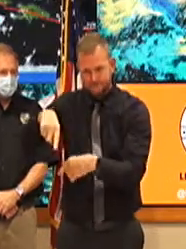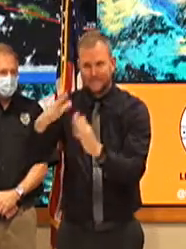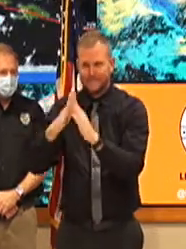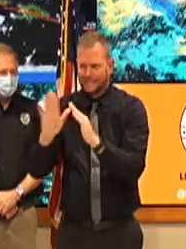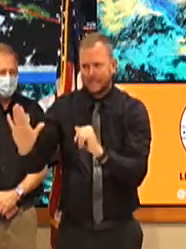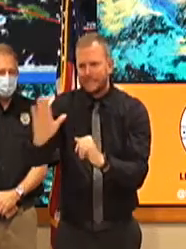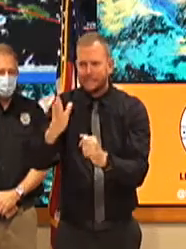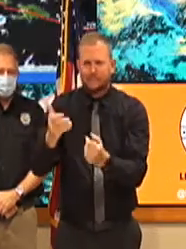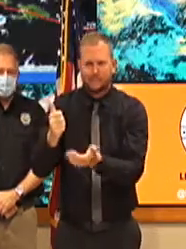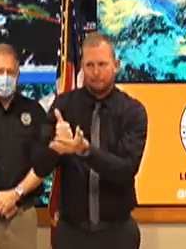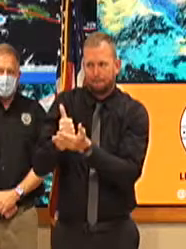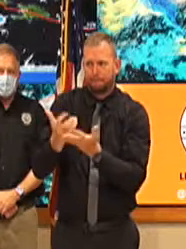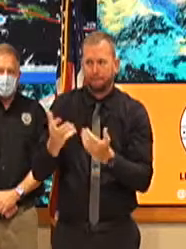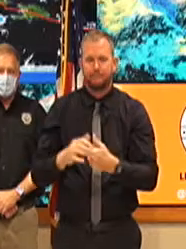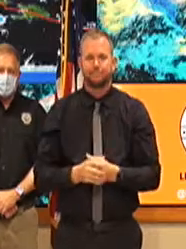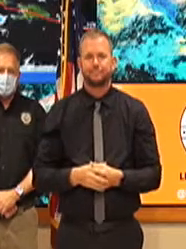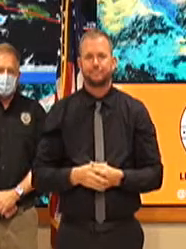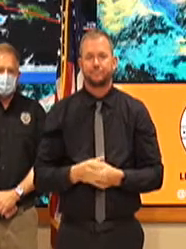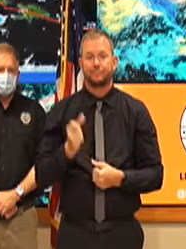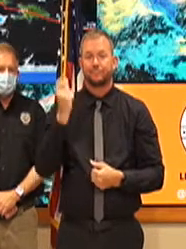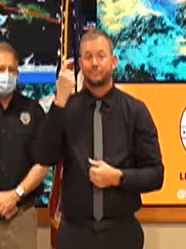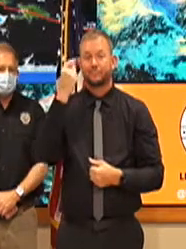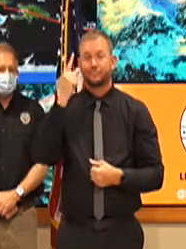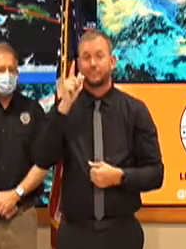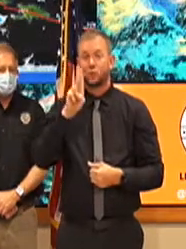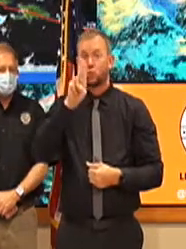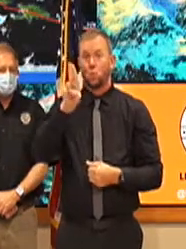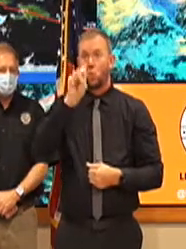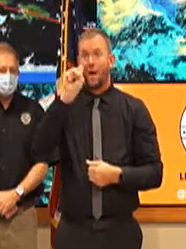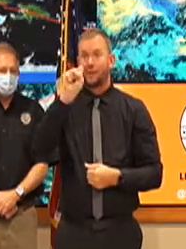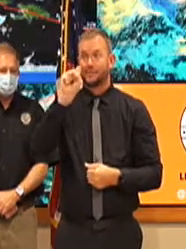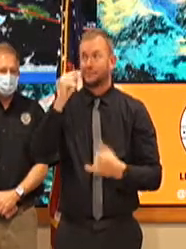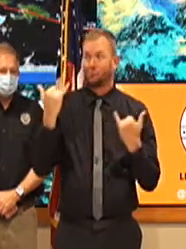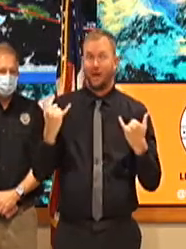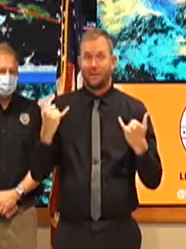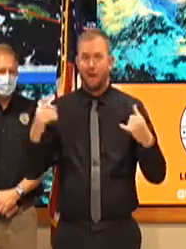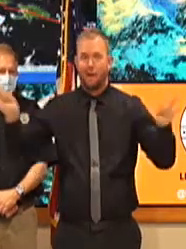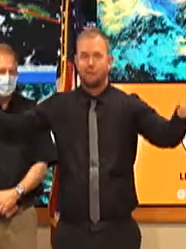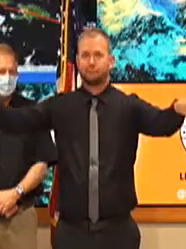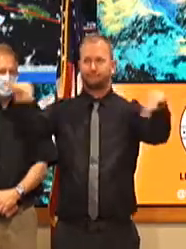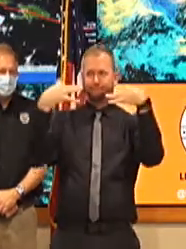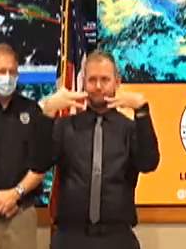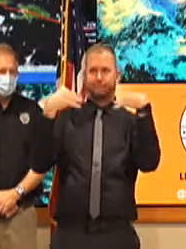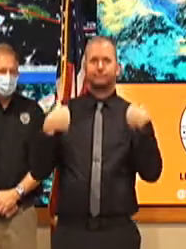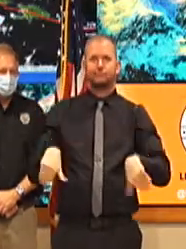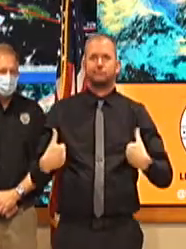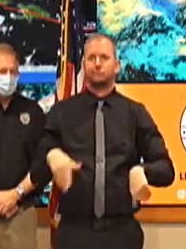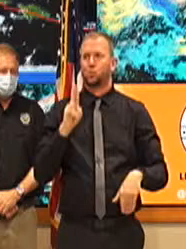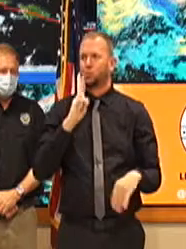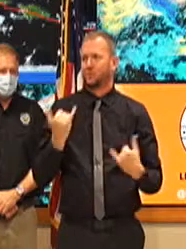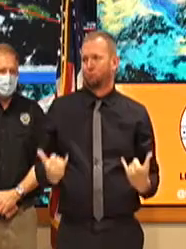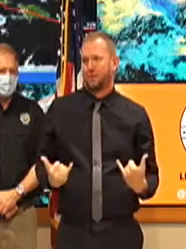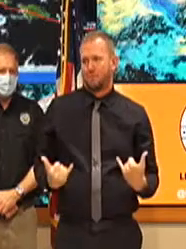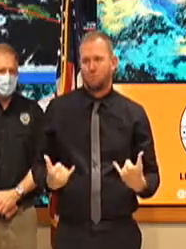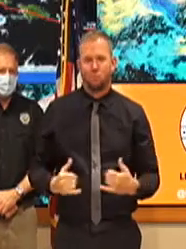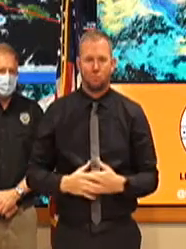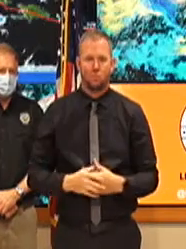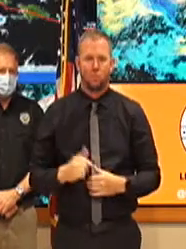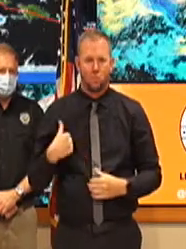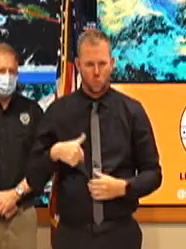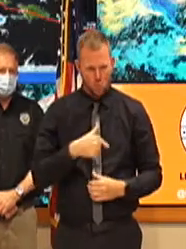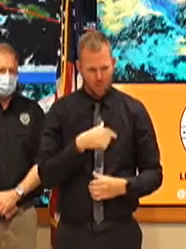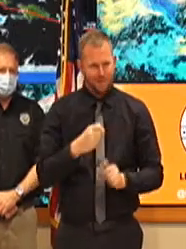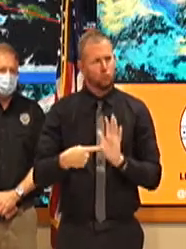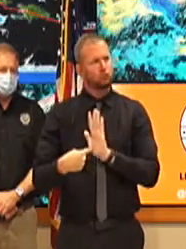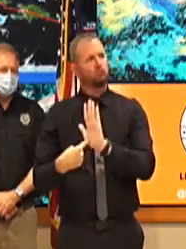going to be watching us here in Harris County, and when they do, let us show them that we helped each other.